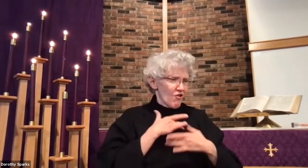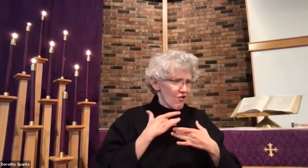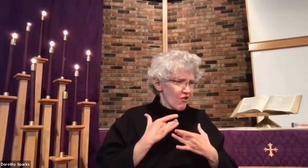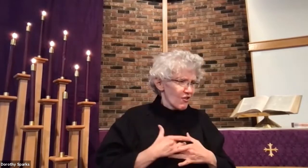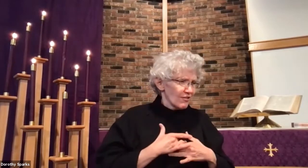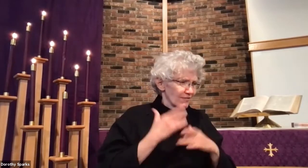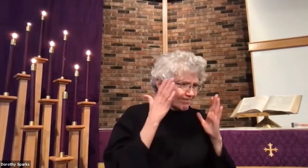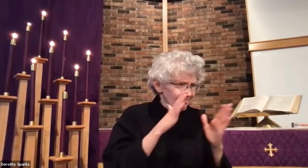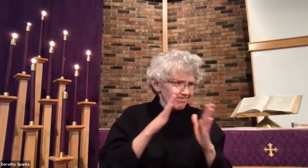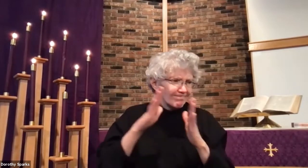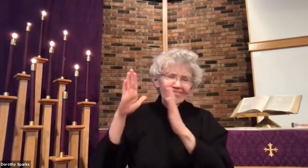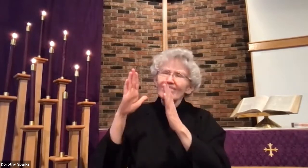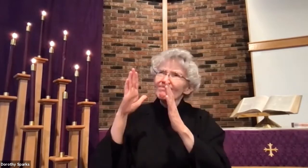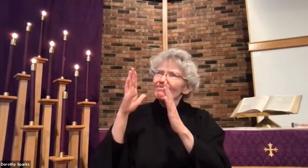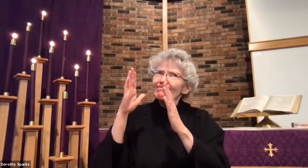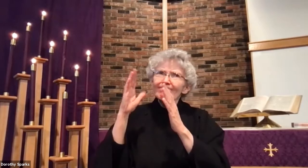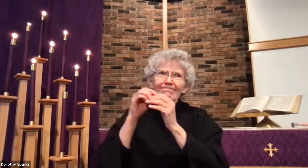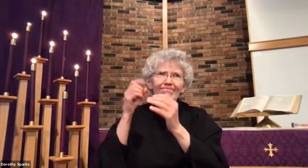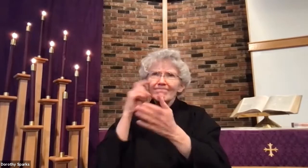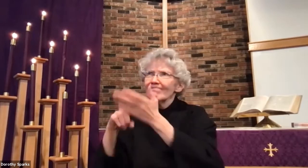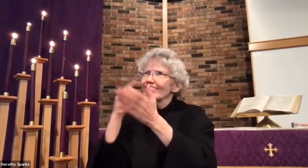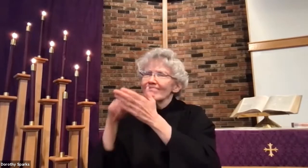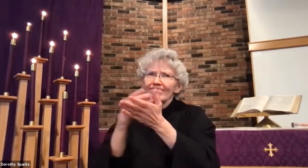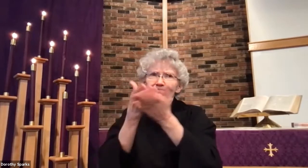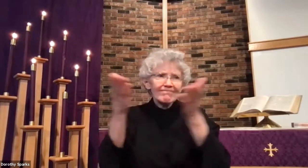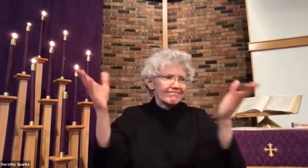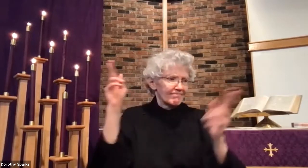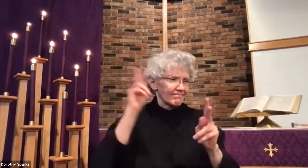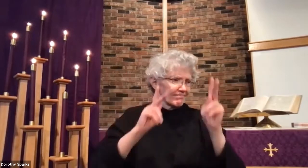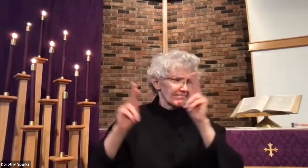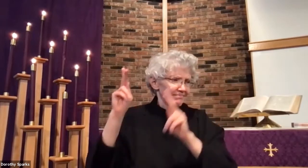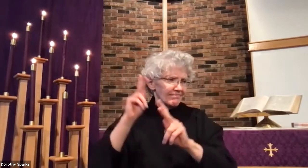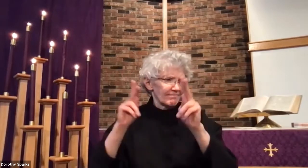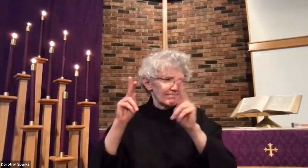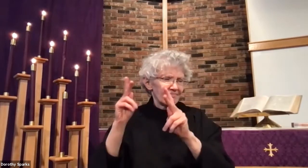Turn our hearts towards all who are considered outcast.